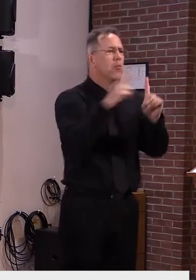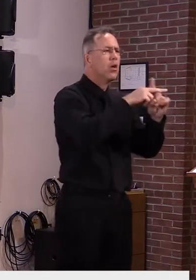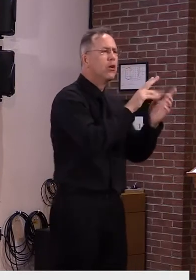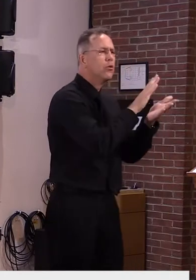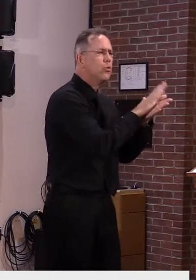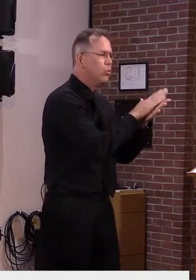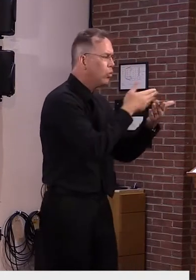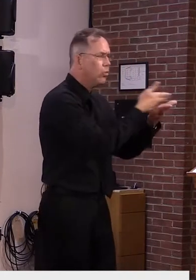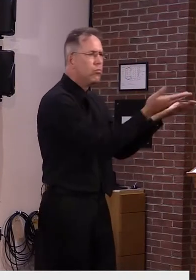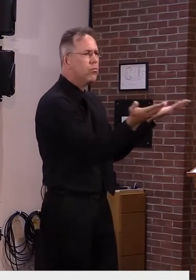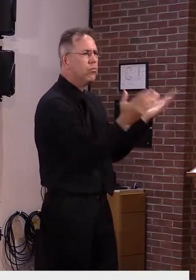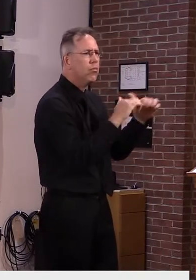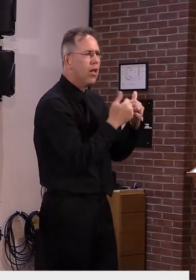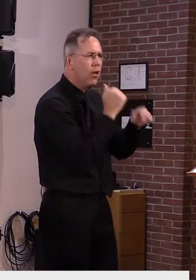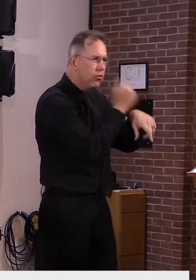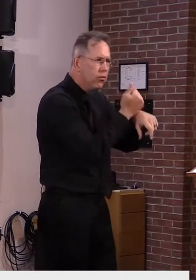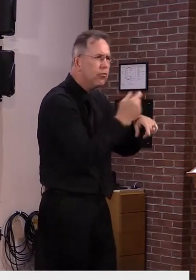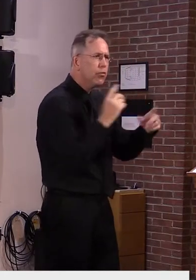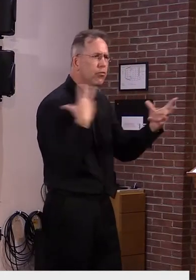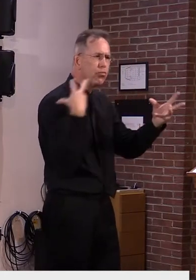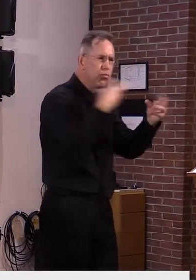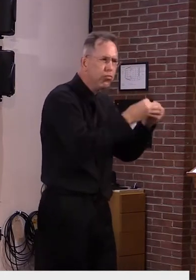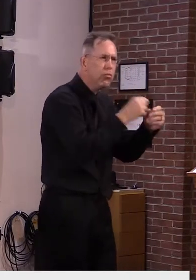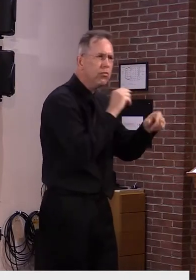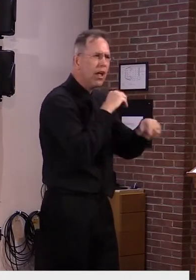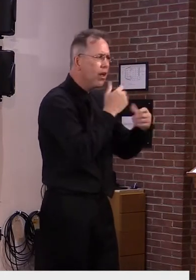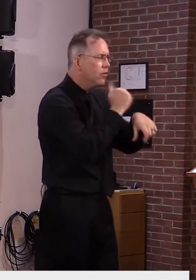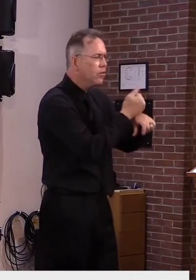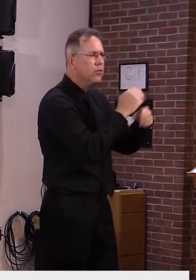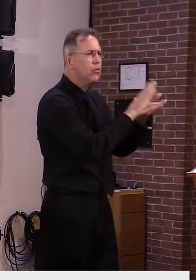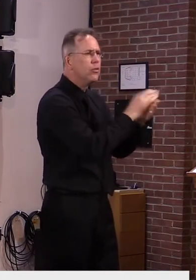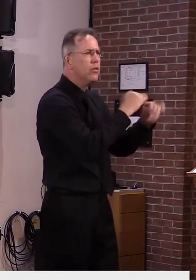pandemic. Thank you. I'll now turn it over to Dr. Levine.